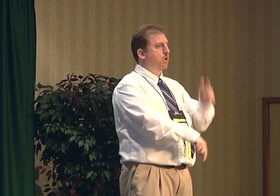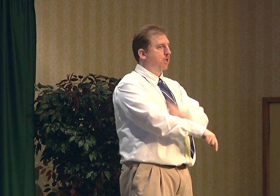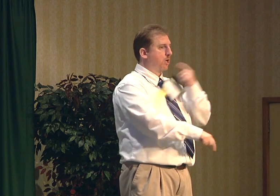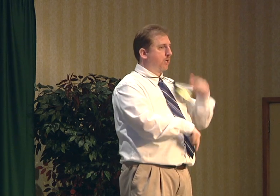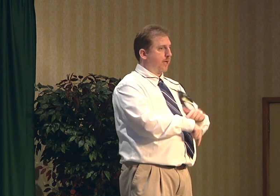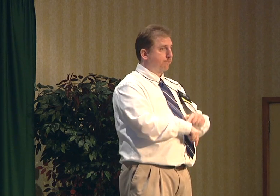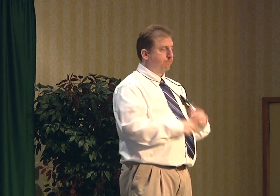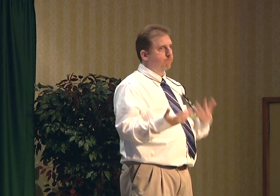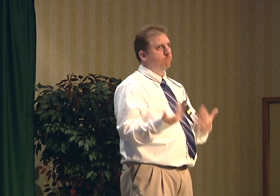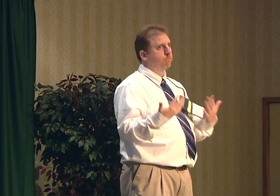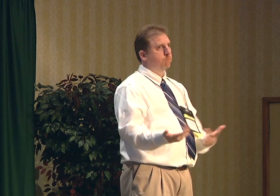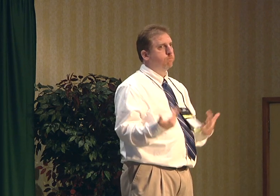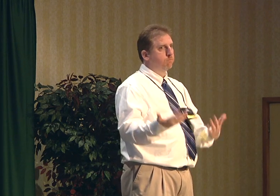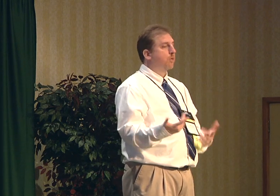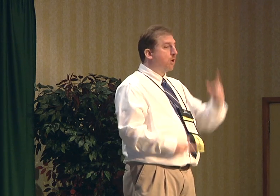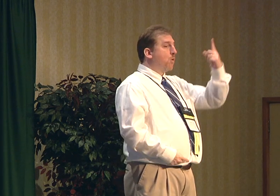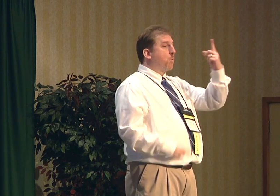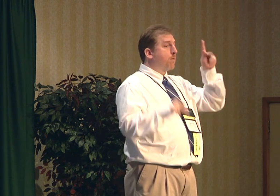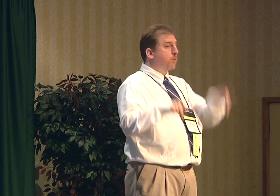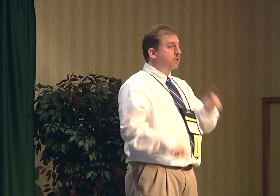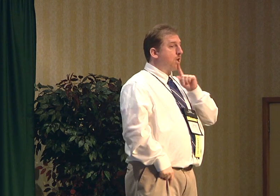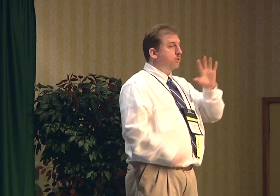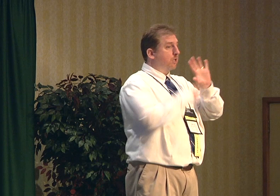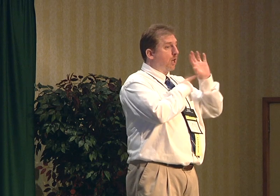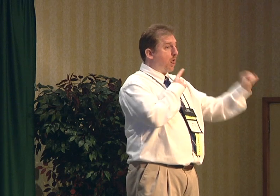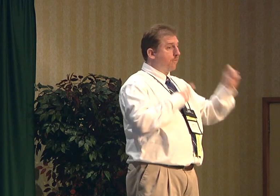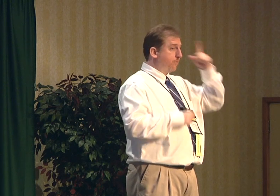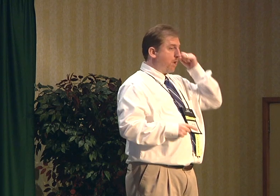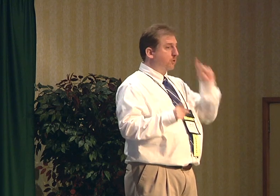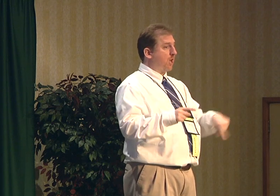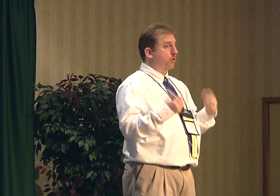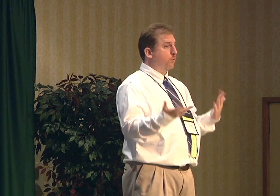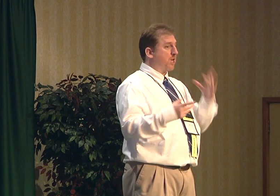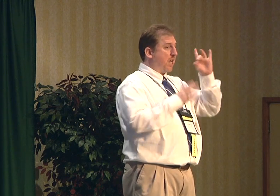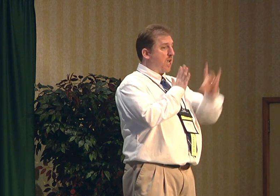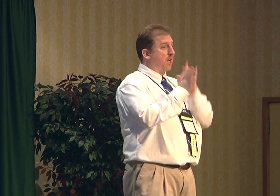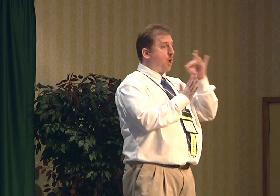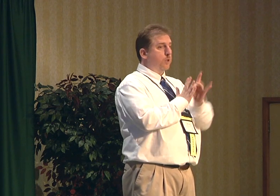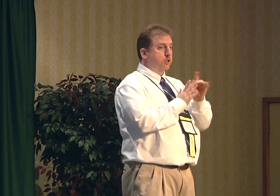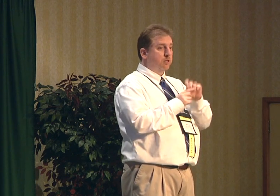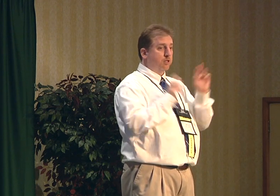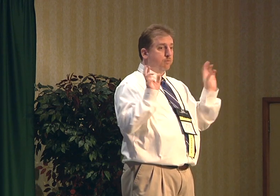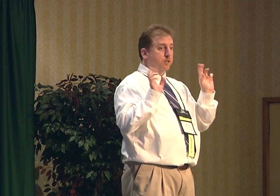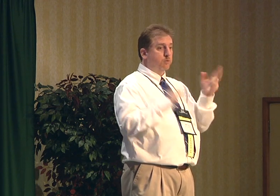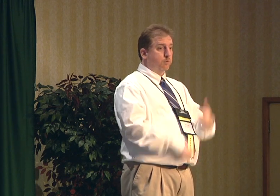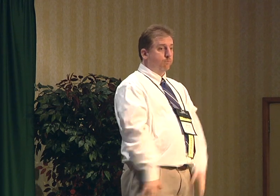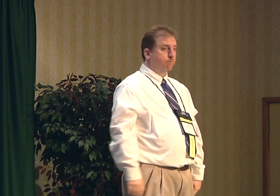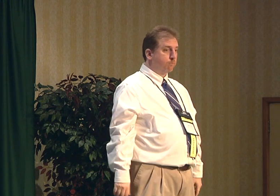waiting in an emergency room for a very long amount of time. One person actually left, publishing to wait 8 hours in